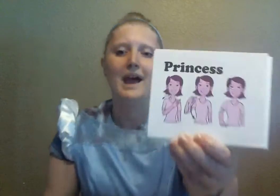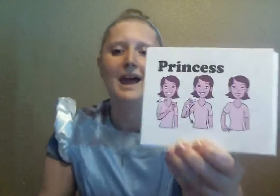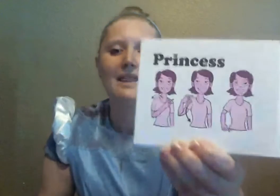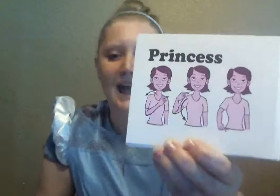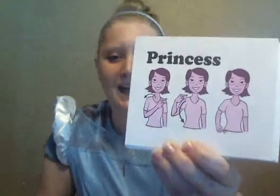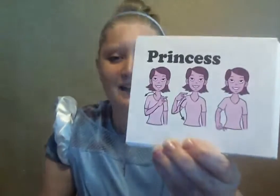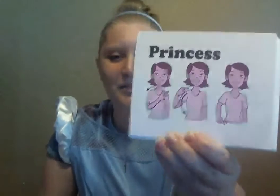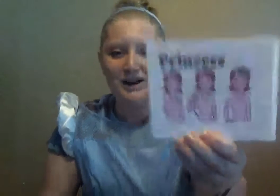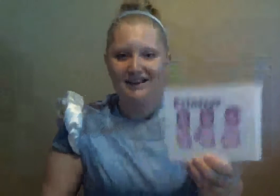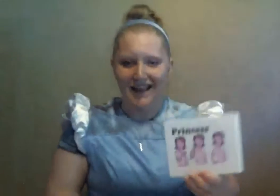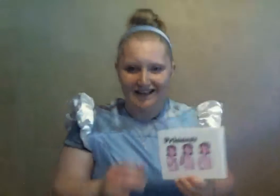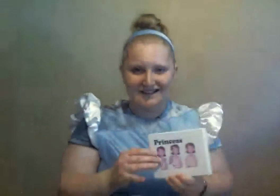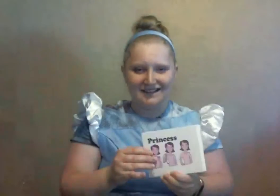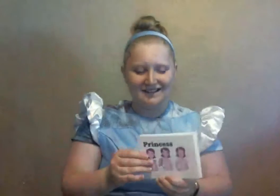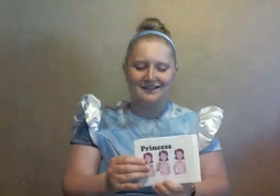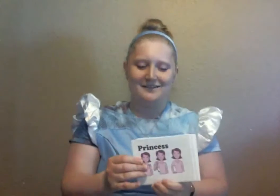And that is princess.